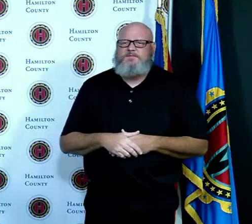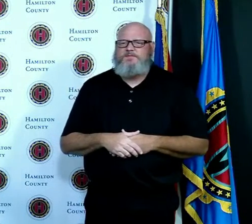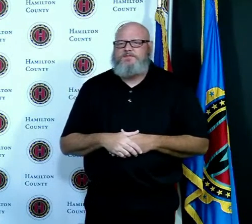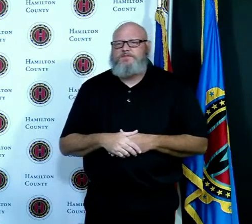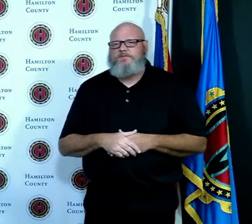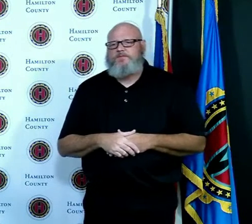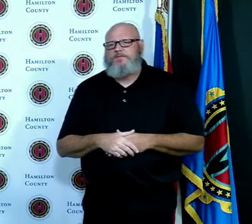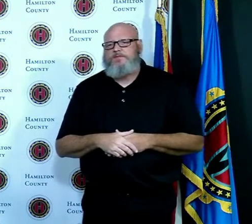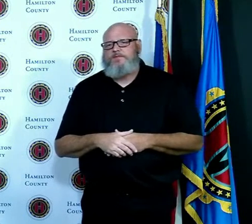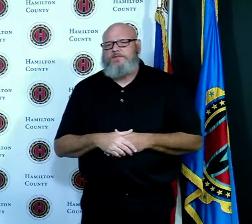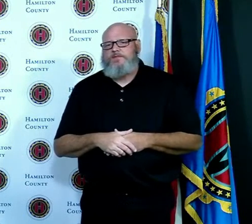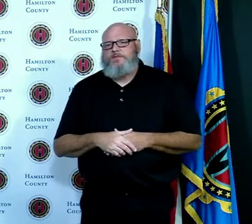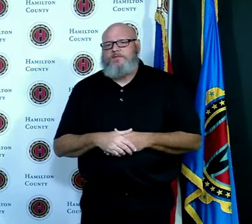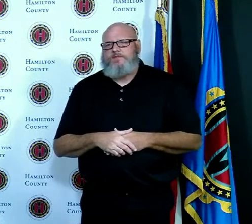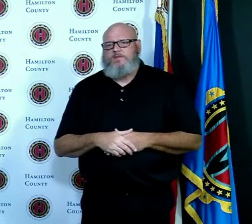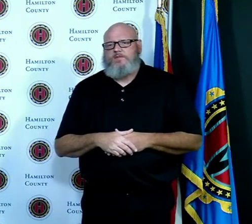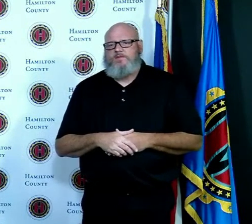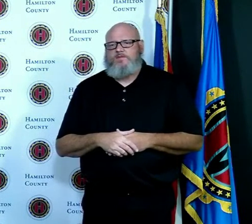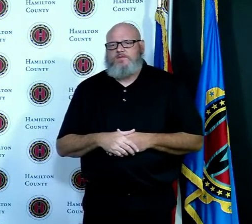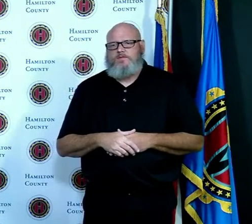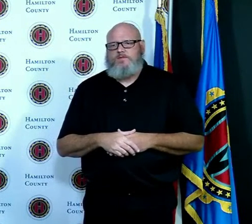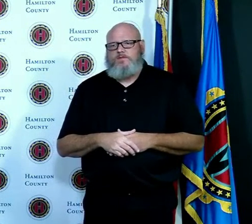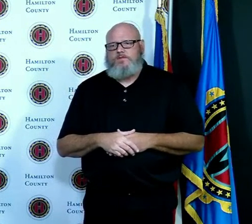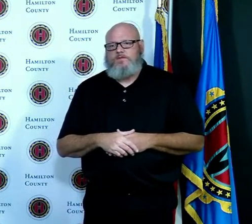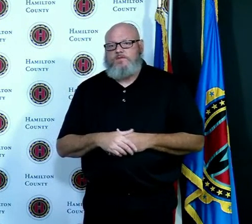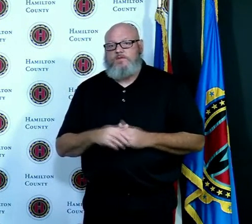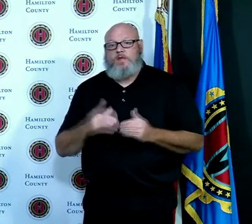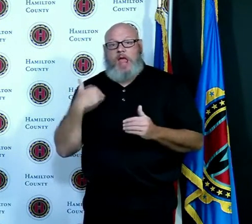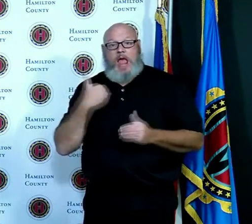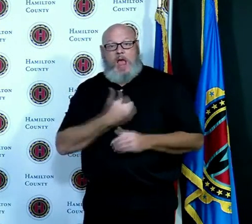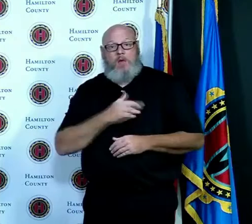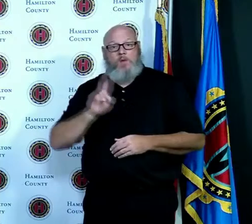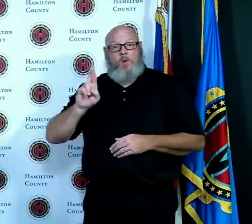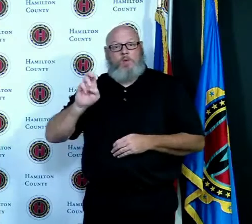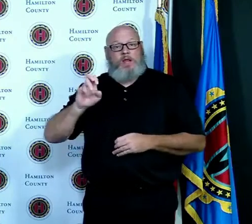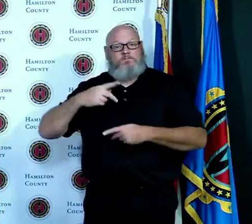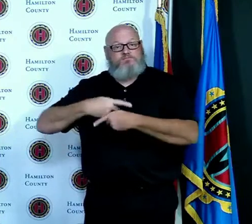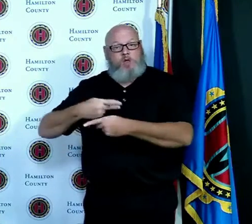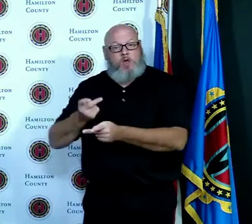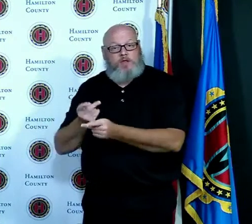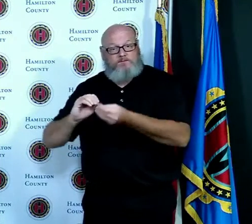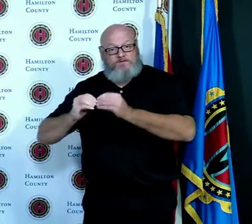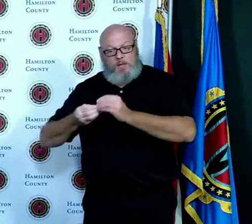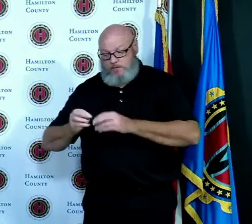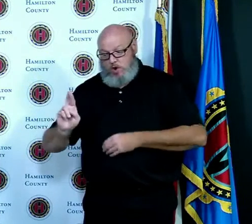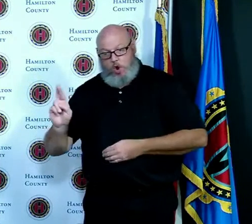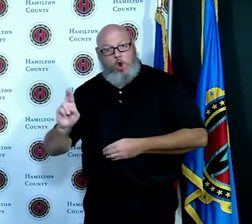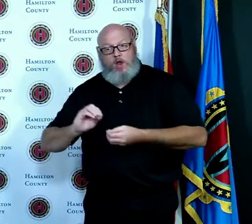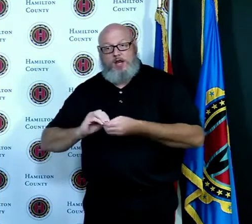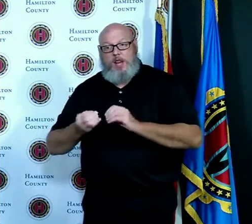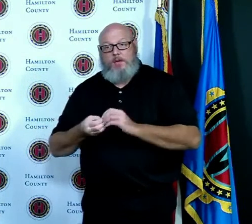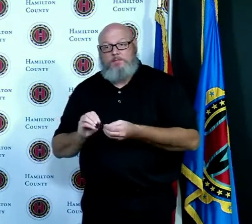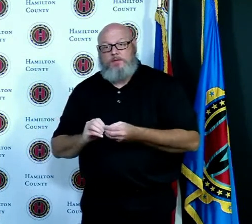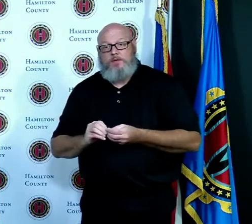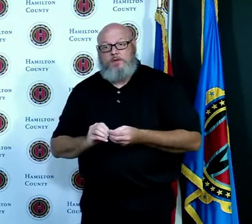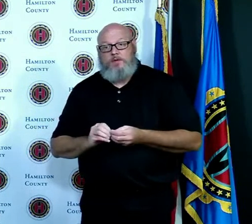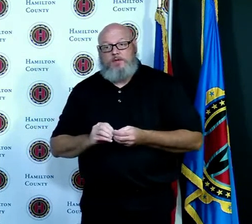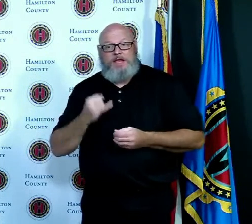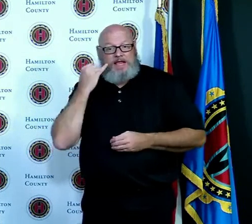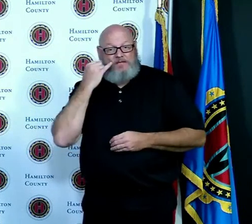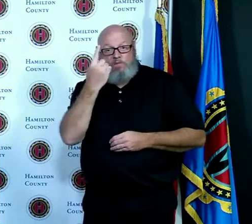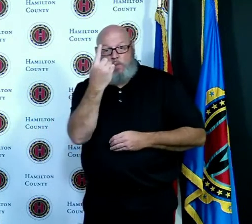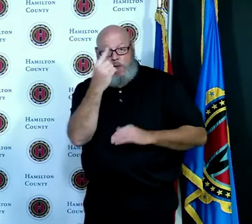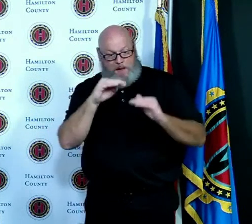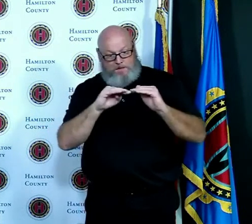Very closely tied to cases is our reproductive value. This value has been above 1 now for over 4 weeks. Currently, we are